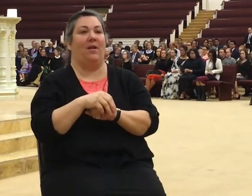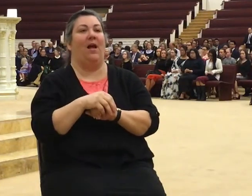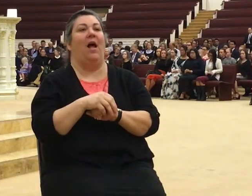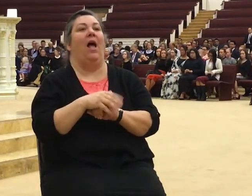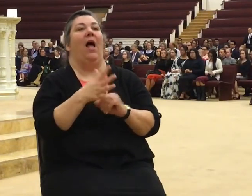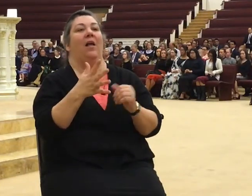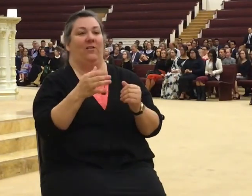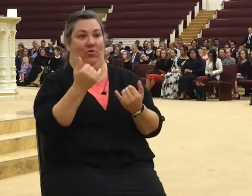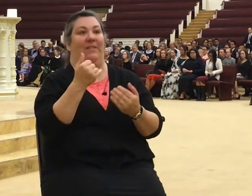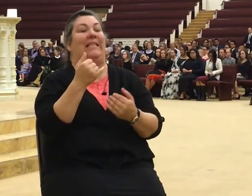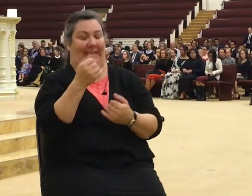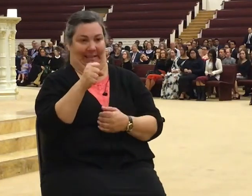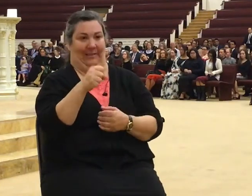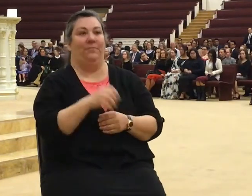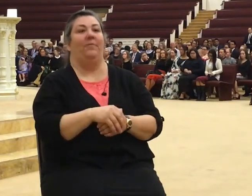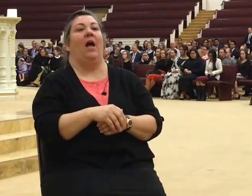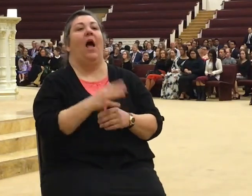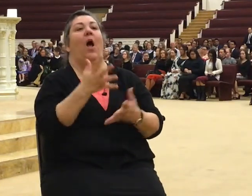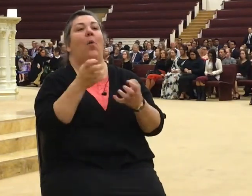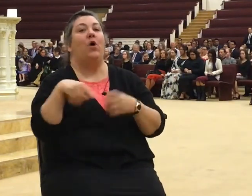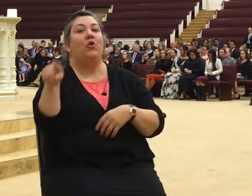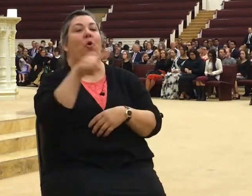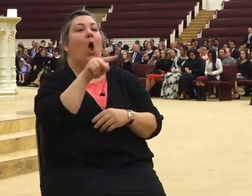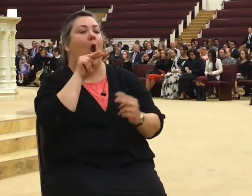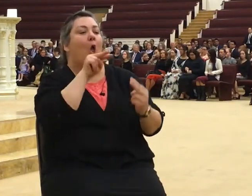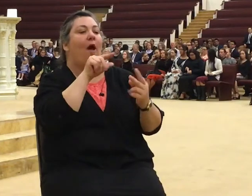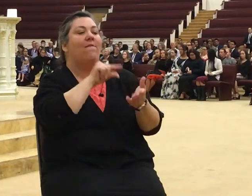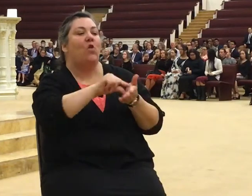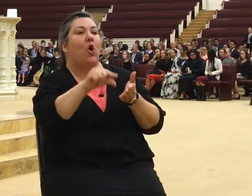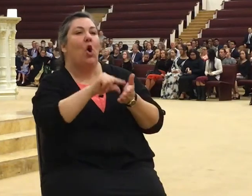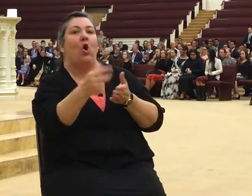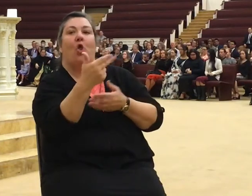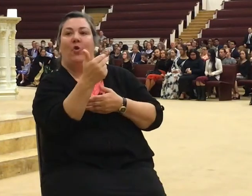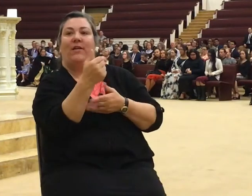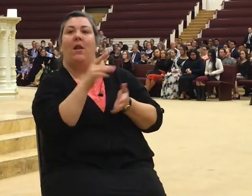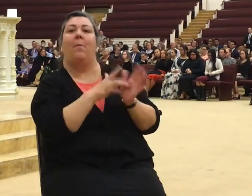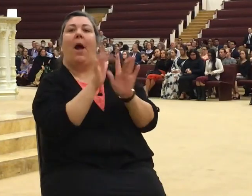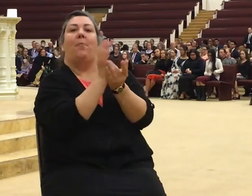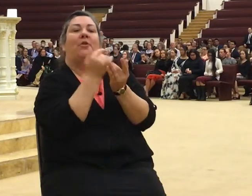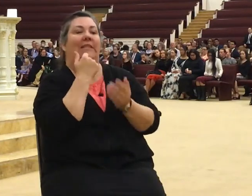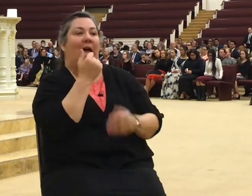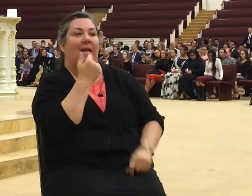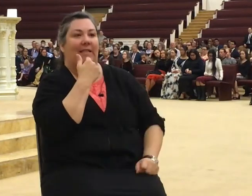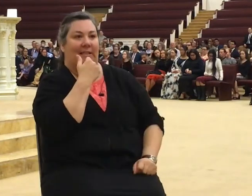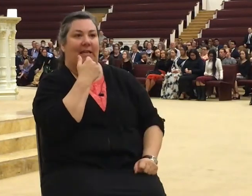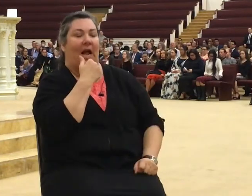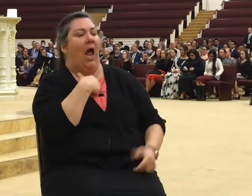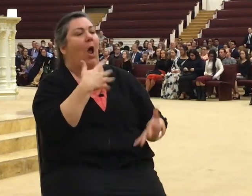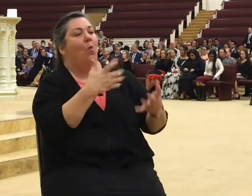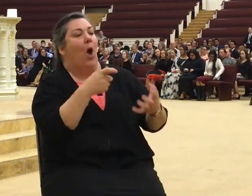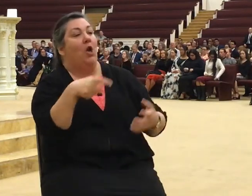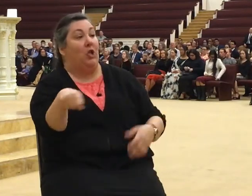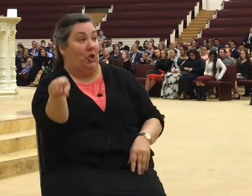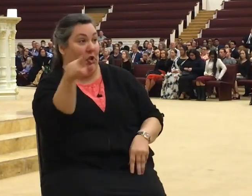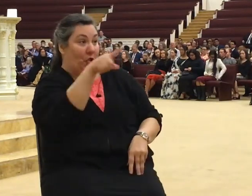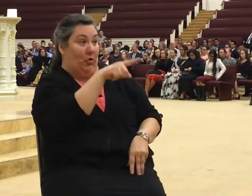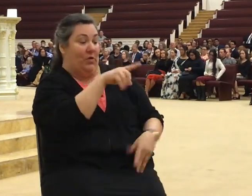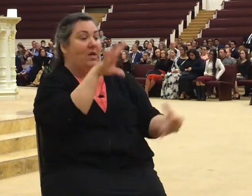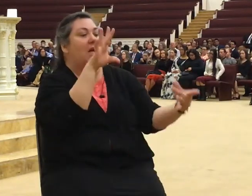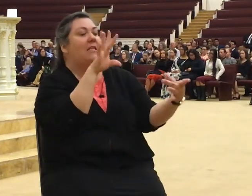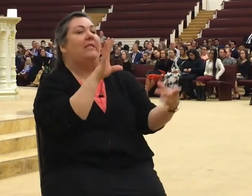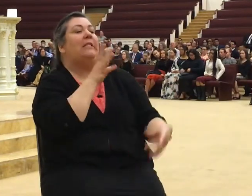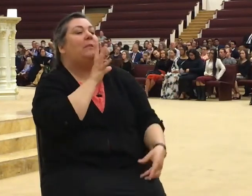I want you to look at verse number 13. The Bible says that, he says, I want you to speak